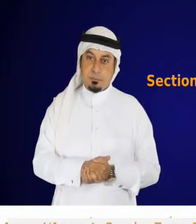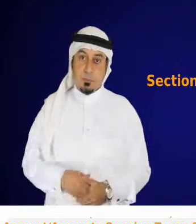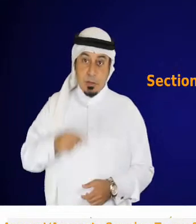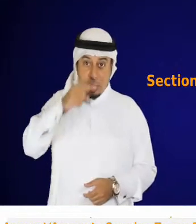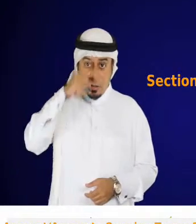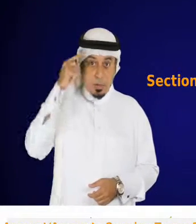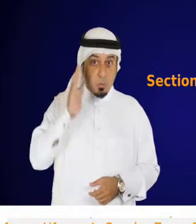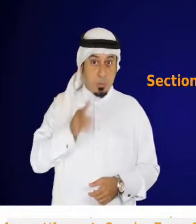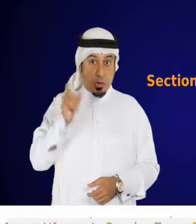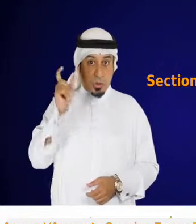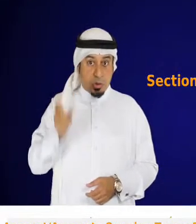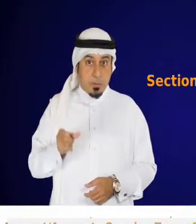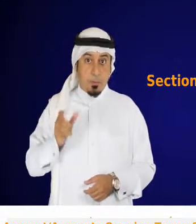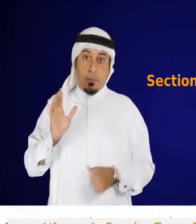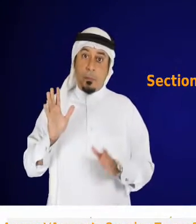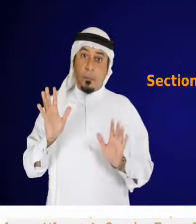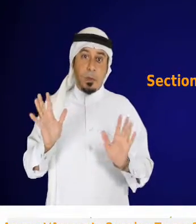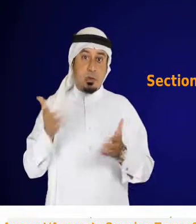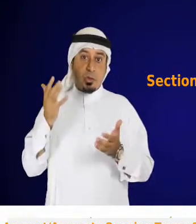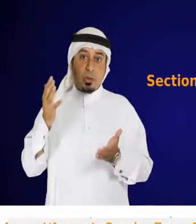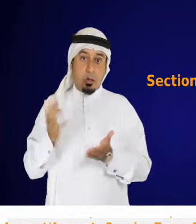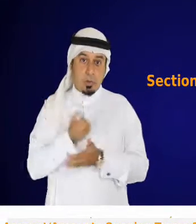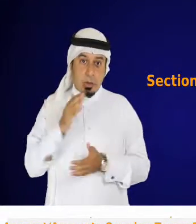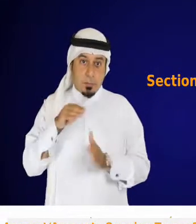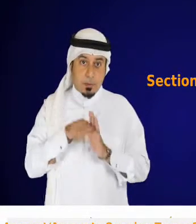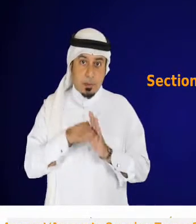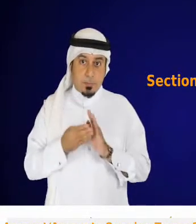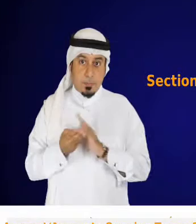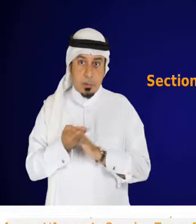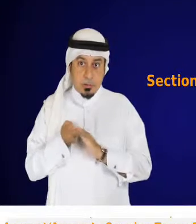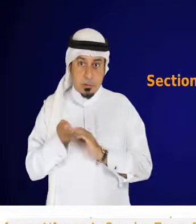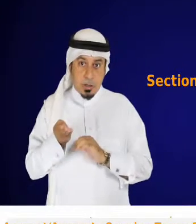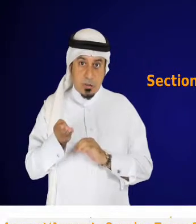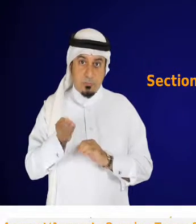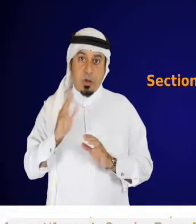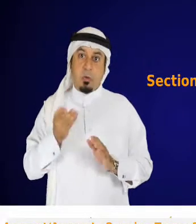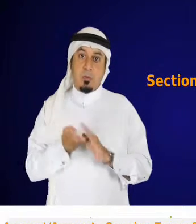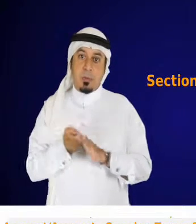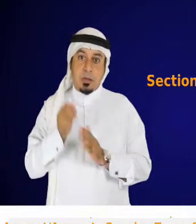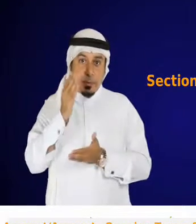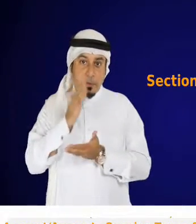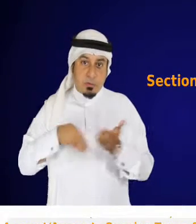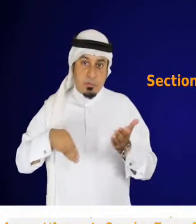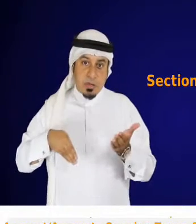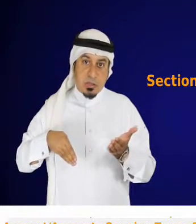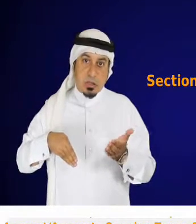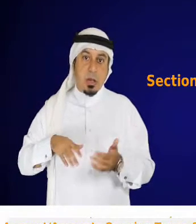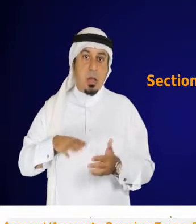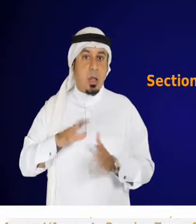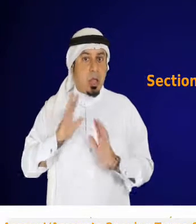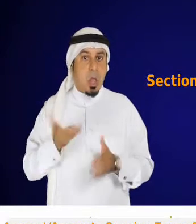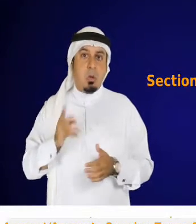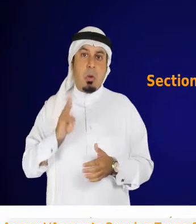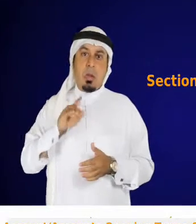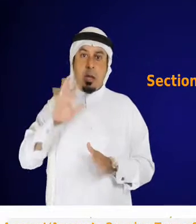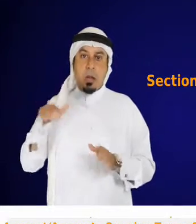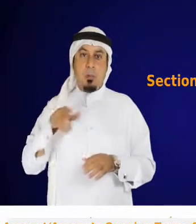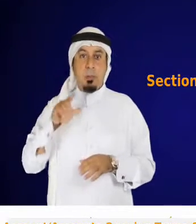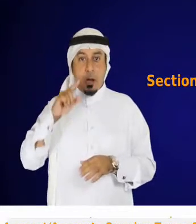C. If another person was able to obtain the details of ATM or Visa card or both, even if that was not due to